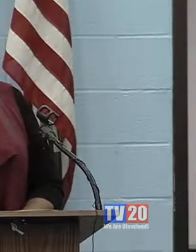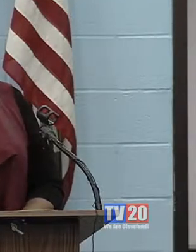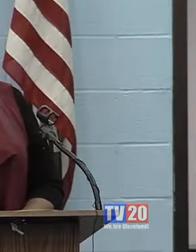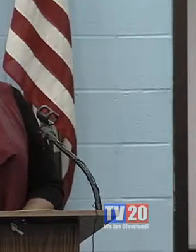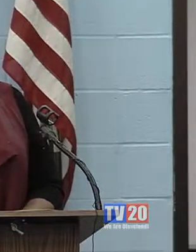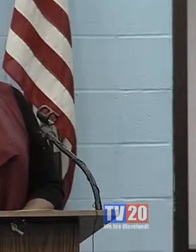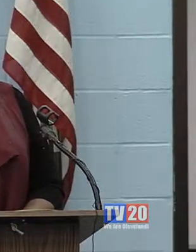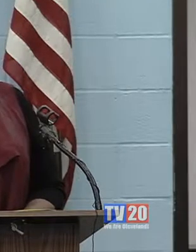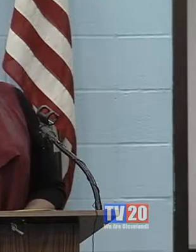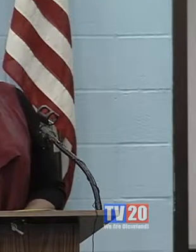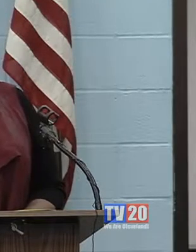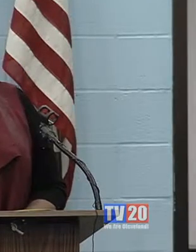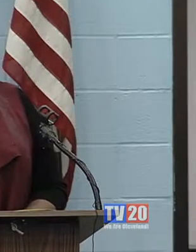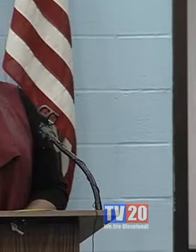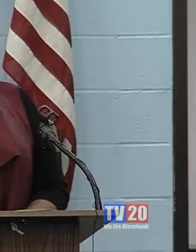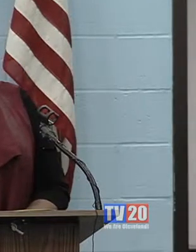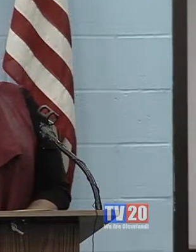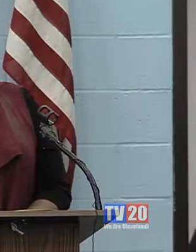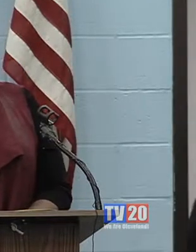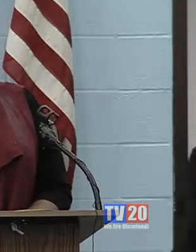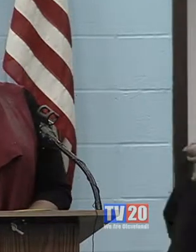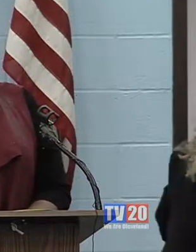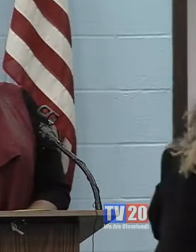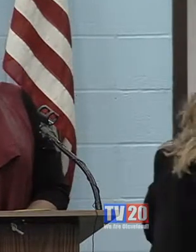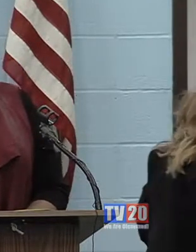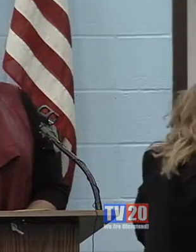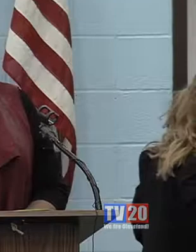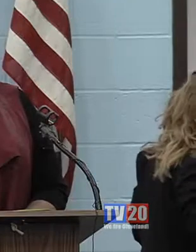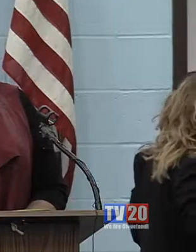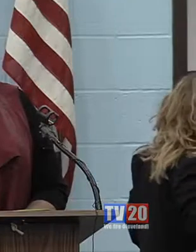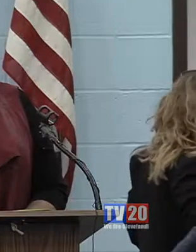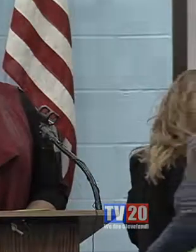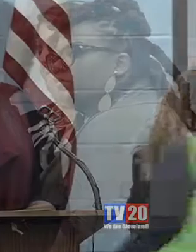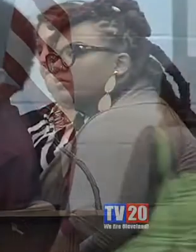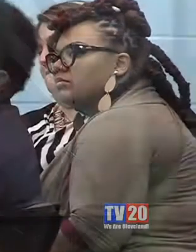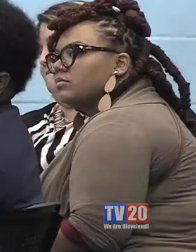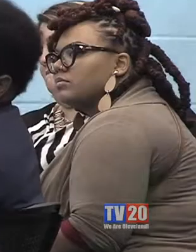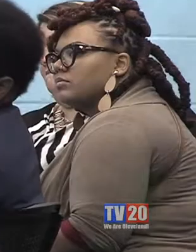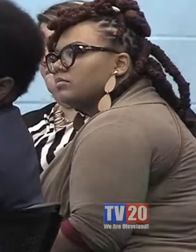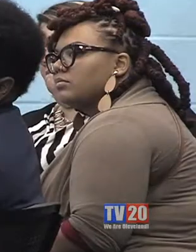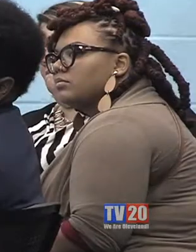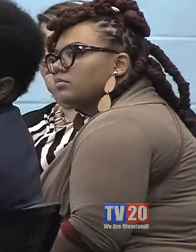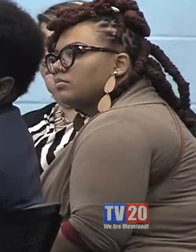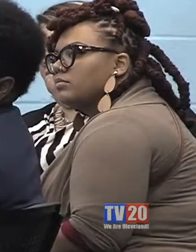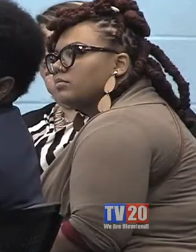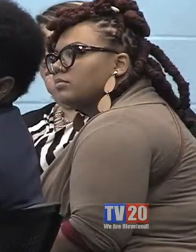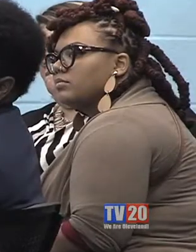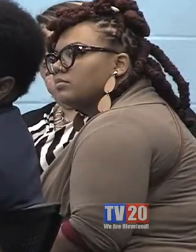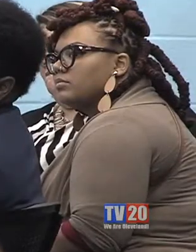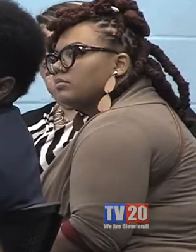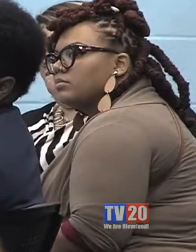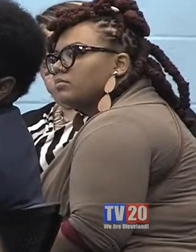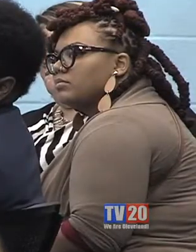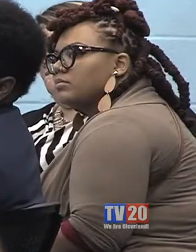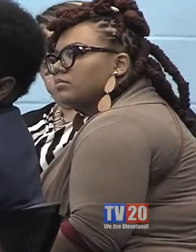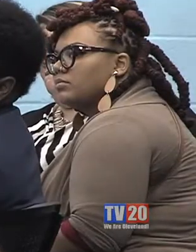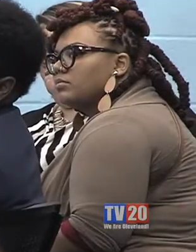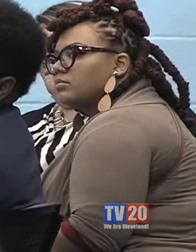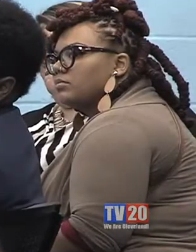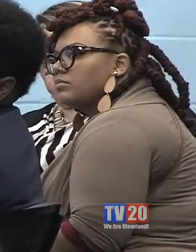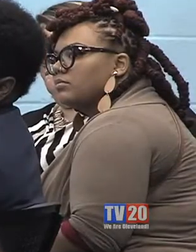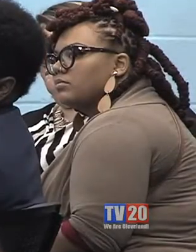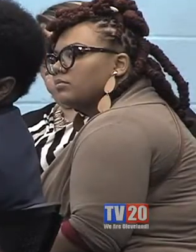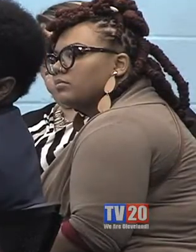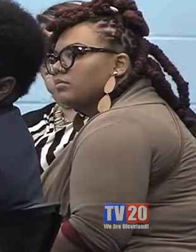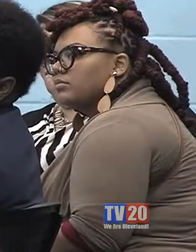of Cleveland Department of Aging, the Aging and Disability Resource Network, National Federation of the Blind, Ohio